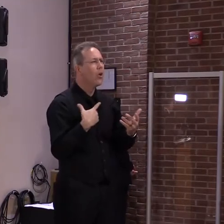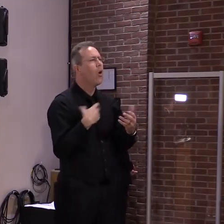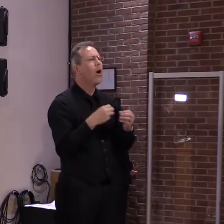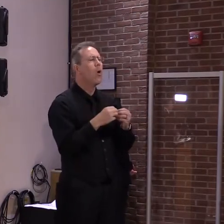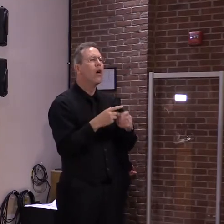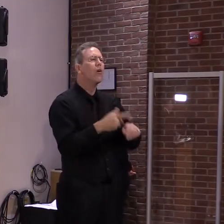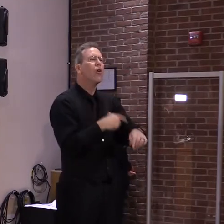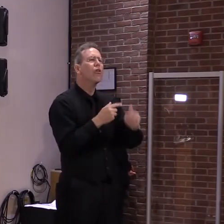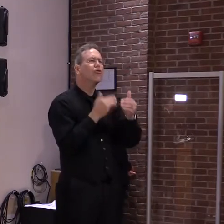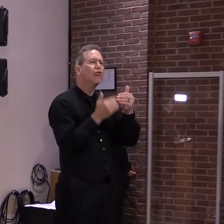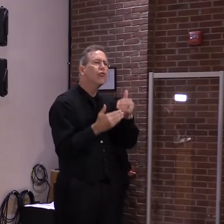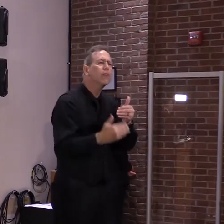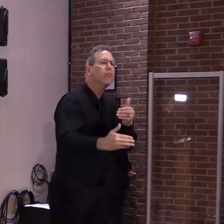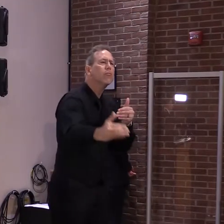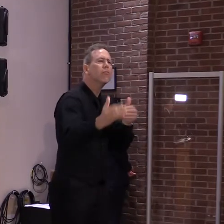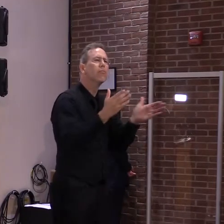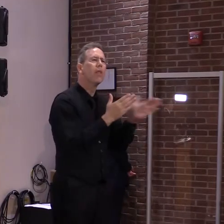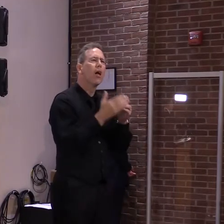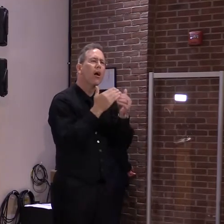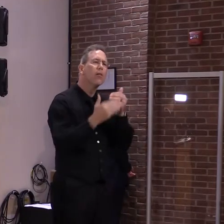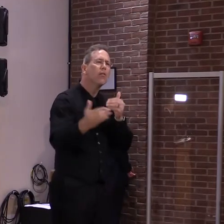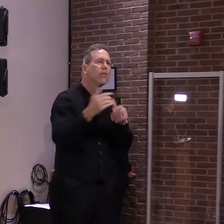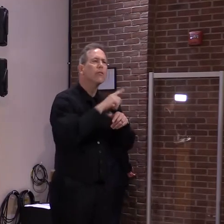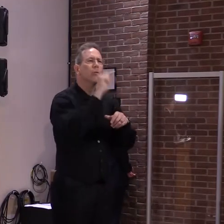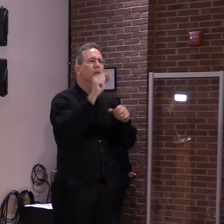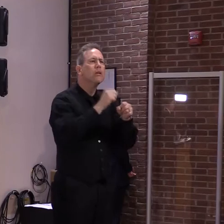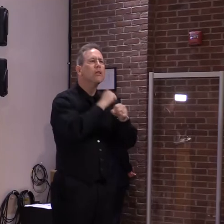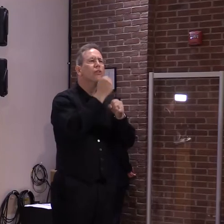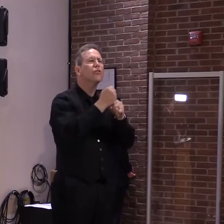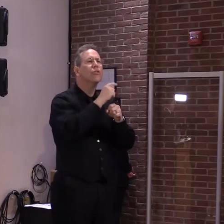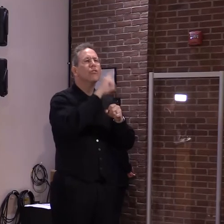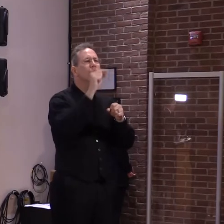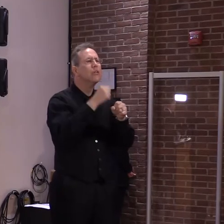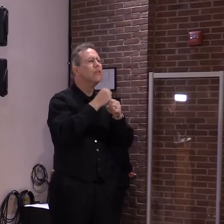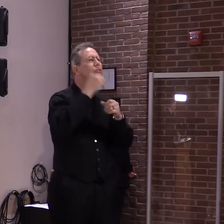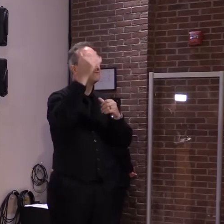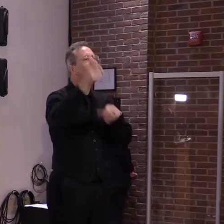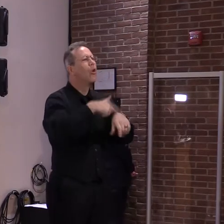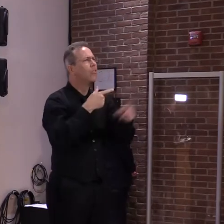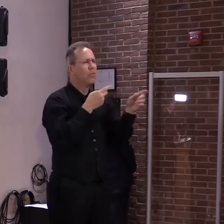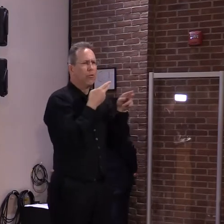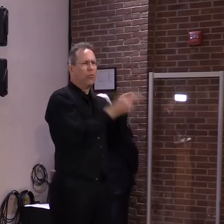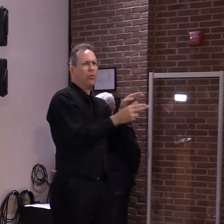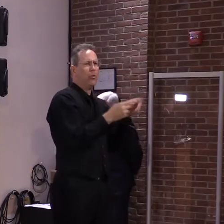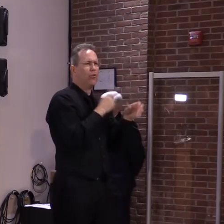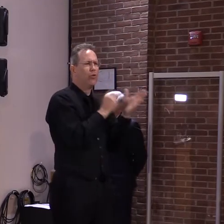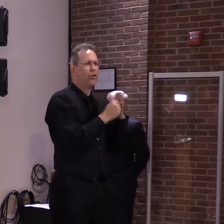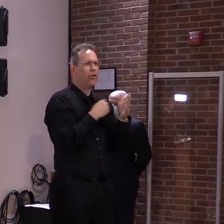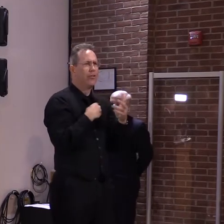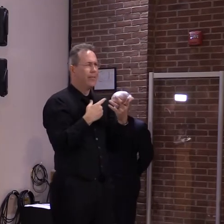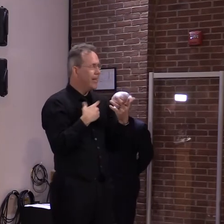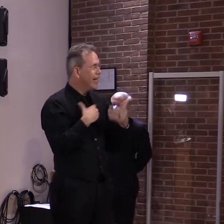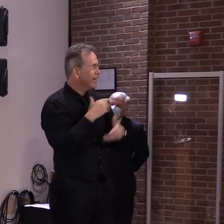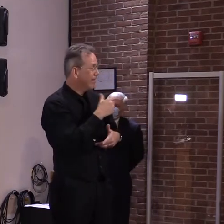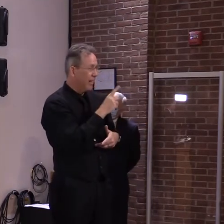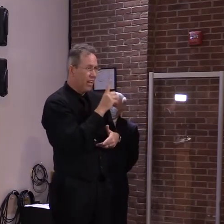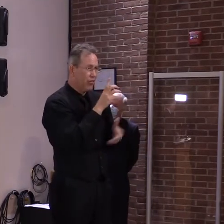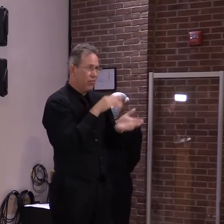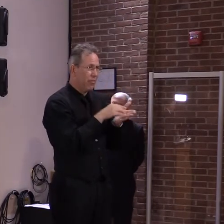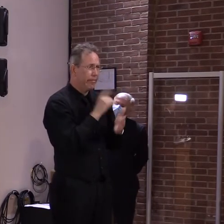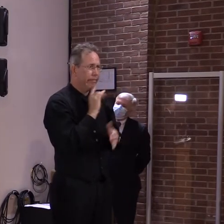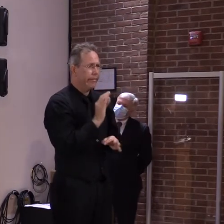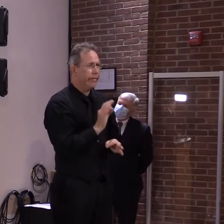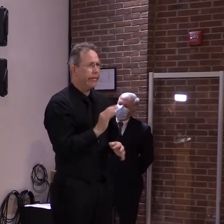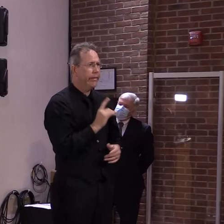some vision to see where we go with this in the future, because $100 million is not going to cover it. I think the House had $150